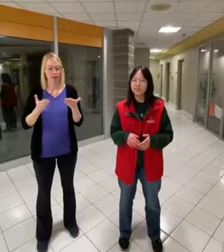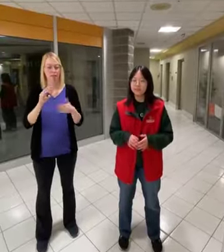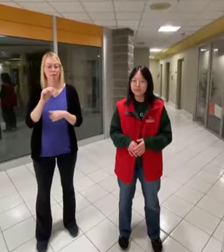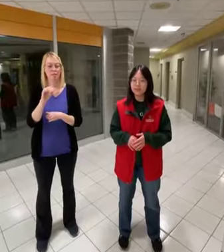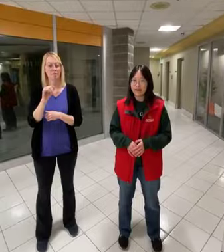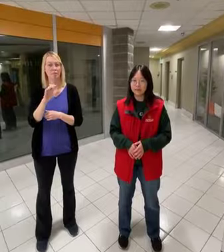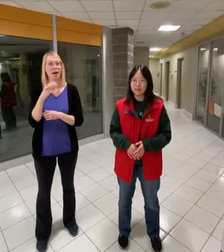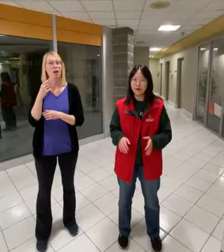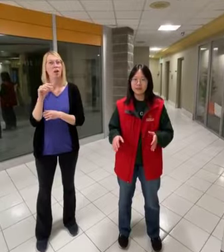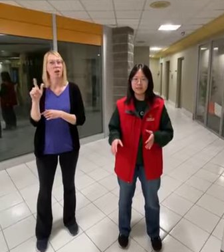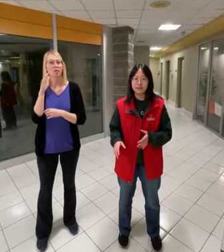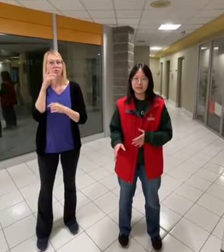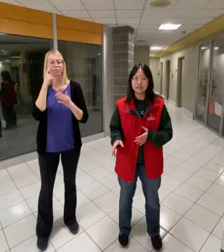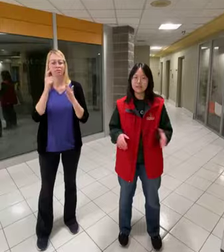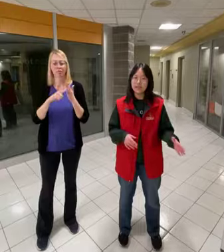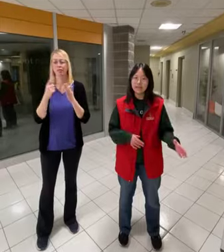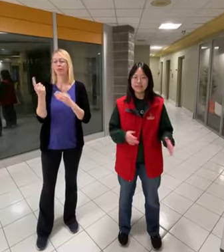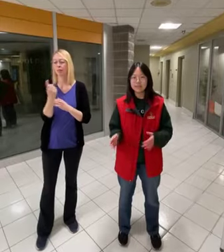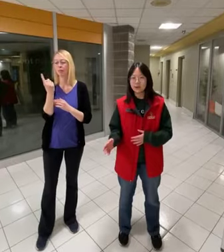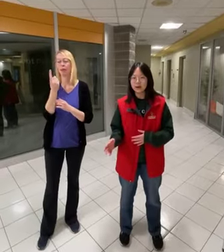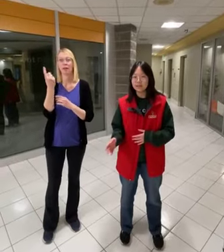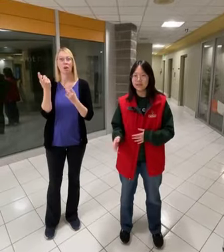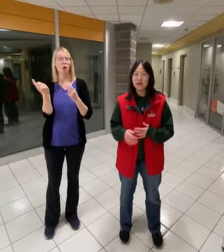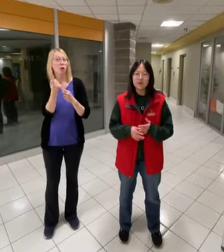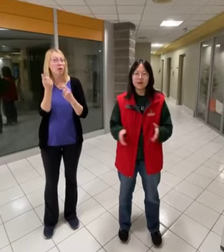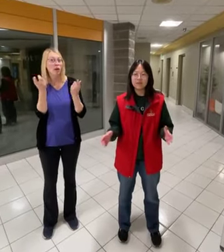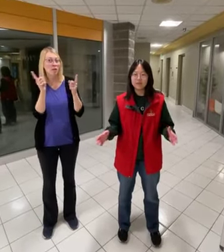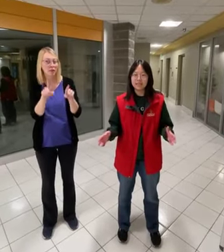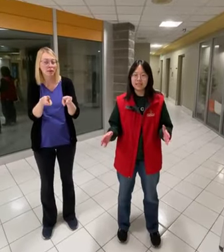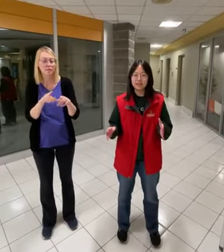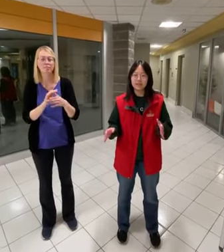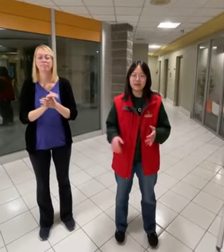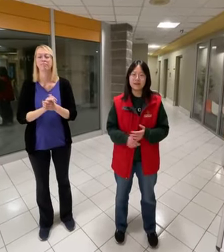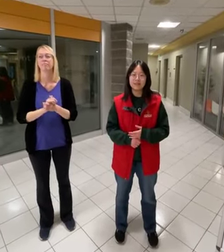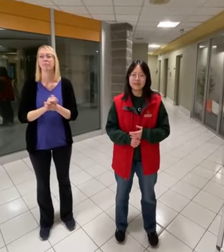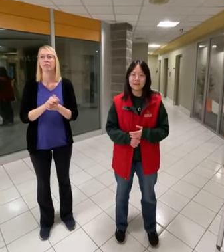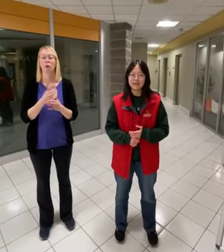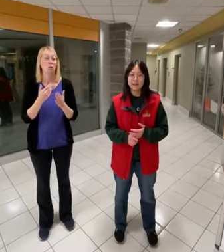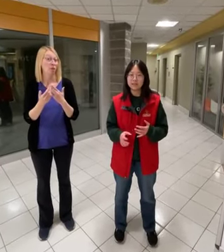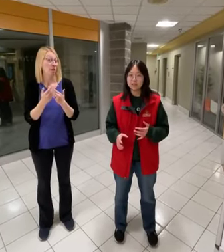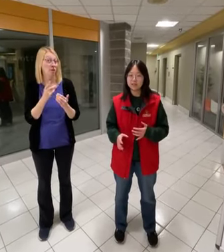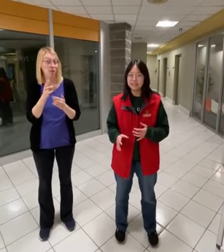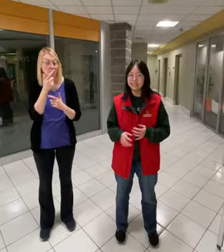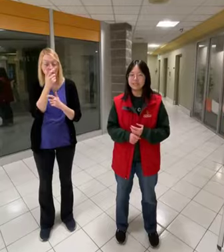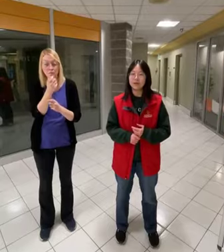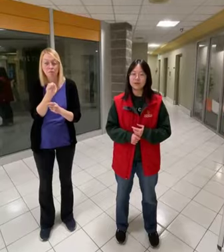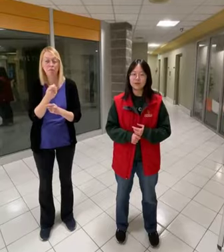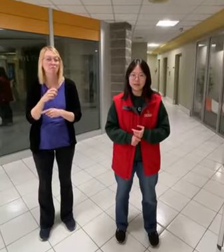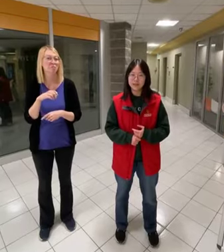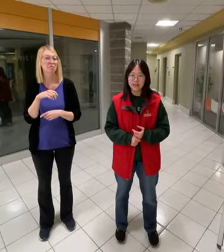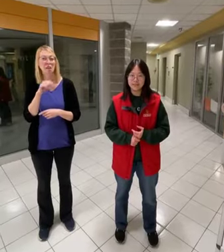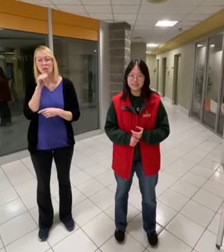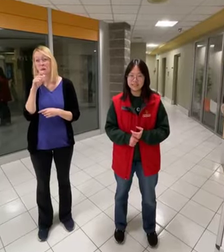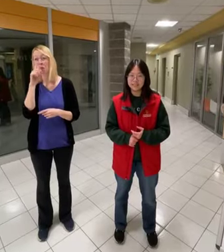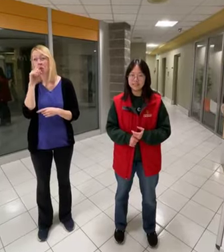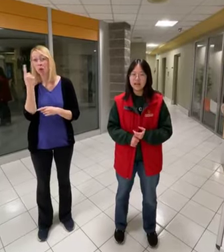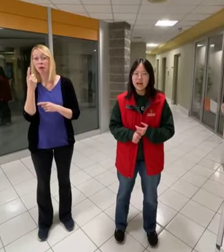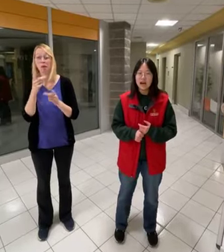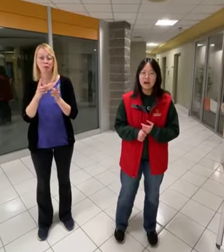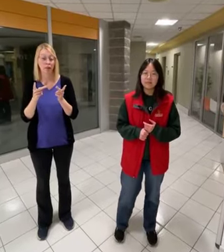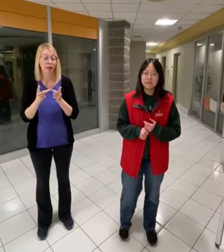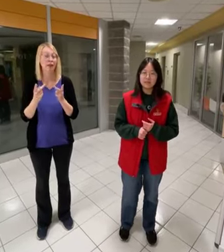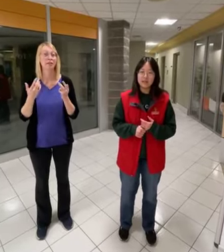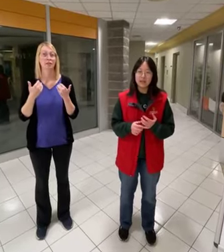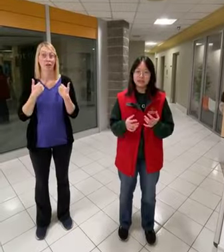there's always something happening, always something to look at, take part in, whatever you would like. So Mac Hall is never a dull place. It's always super lively in